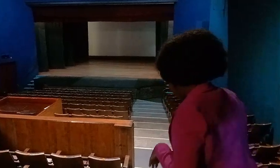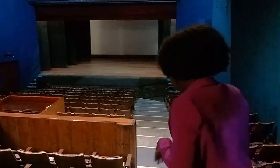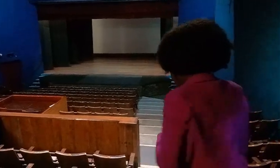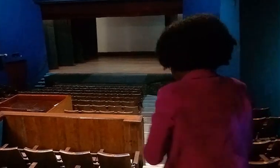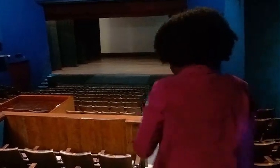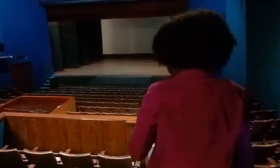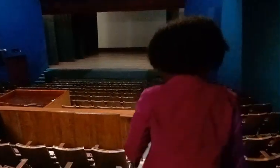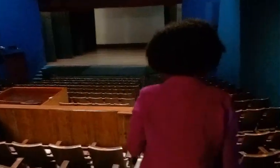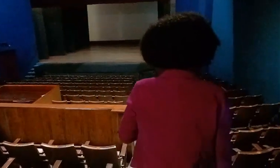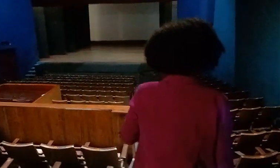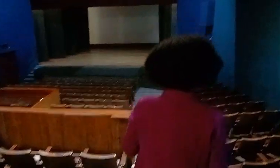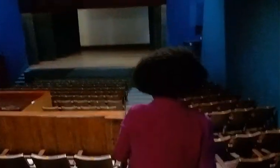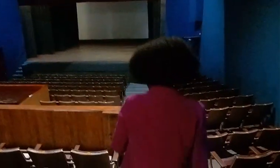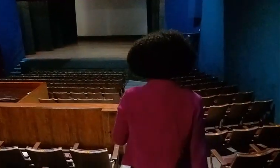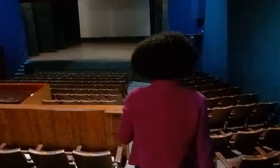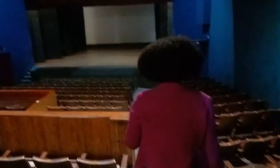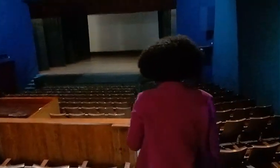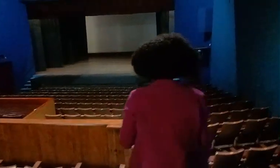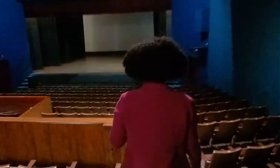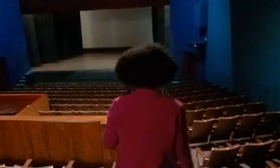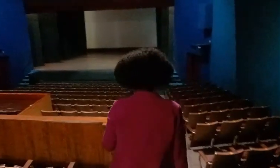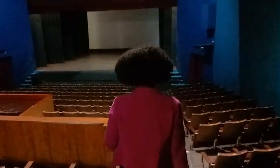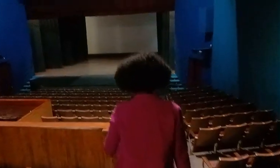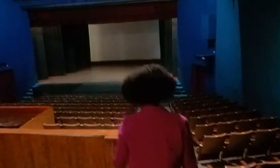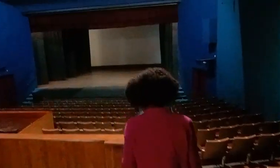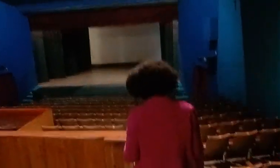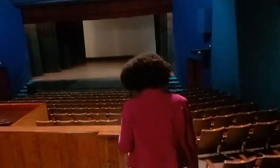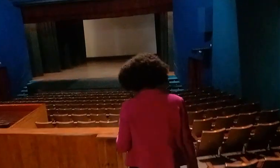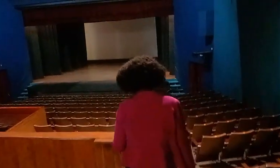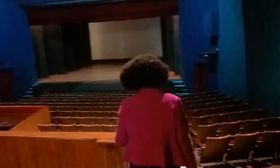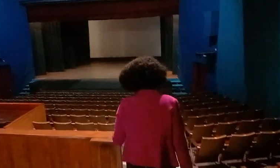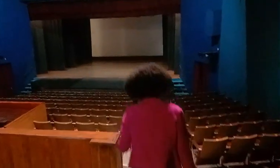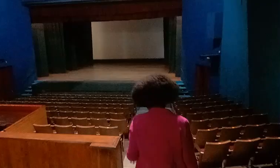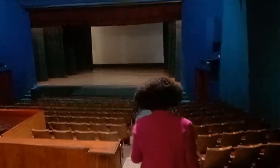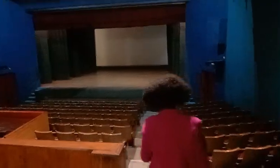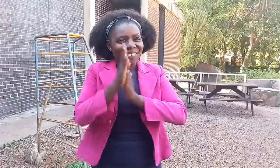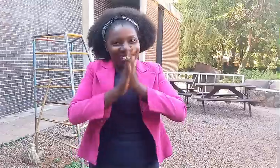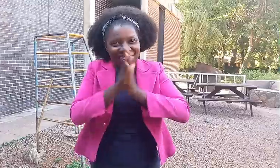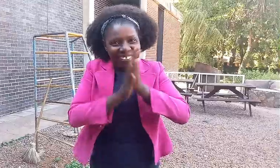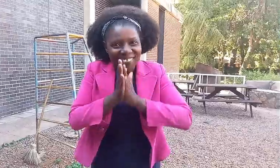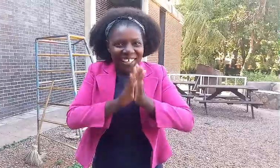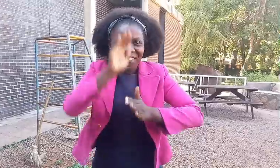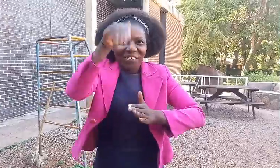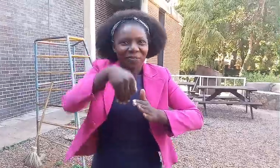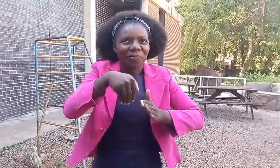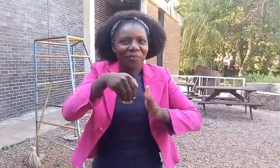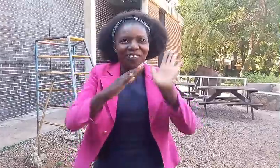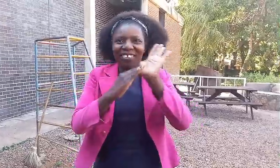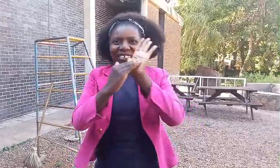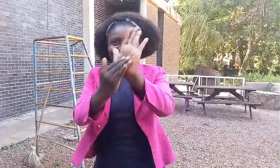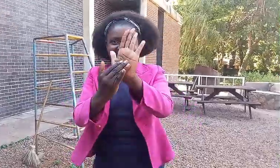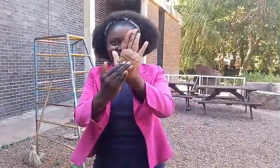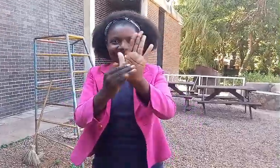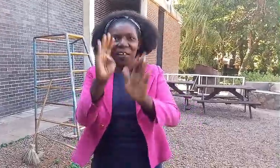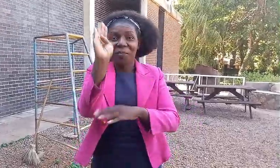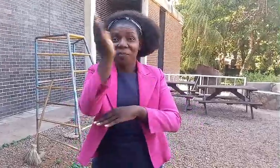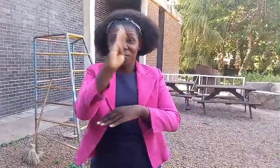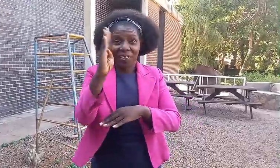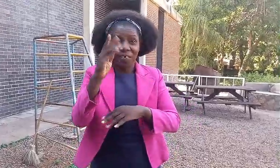So please come and see for yourself the world-class play that will also Now, be showcased. As we are so excited for the